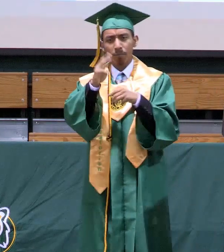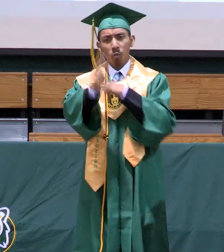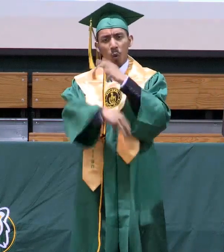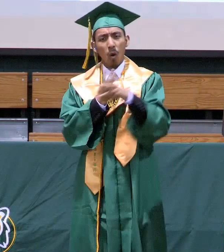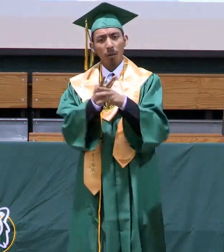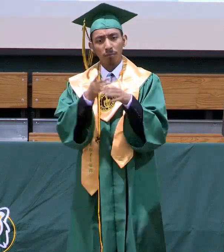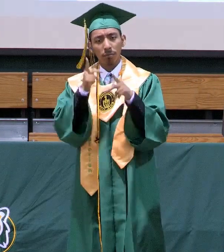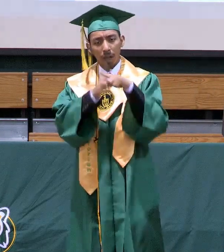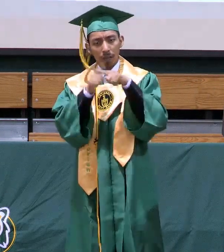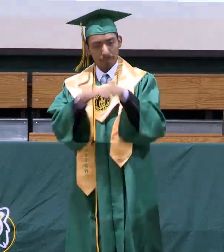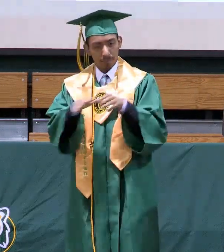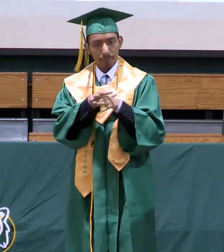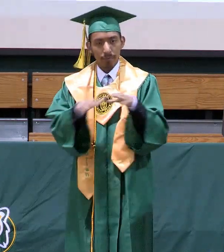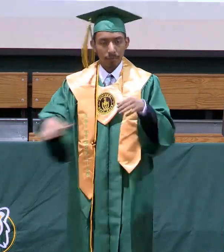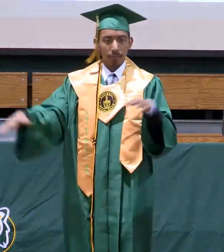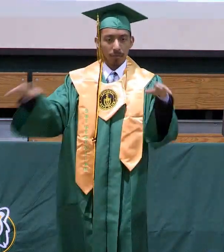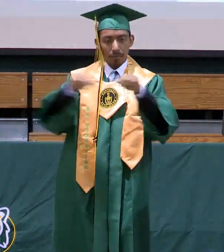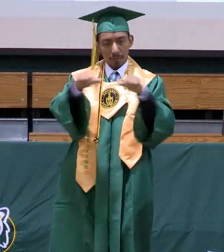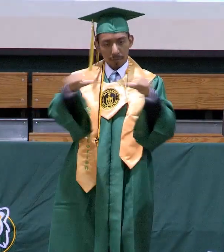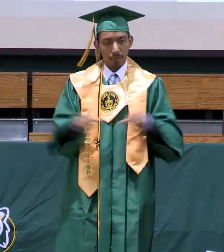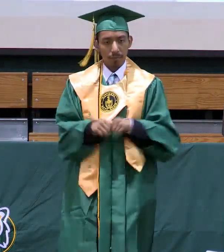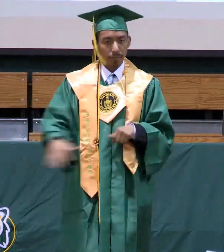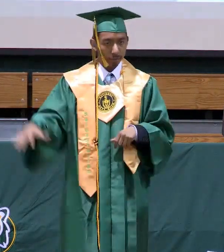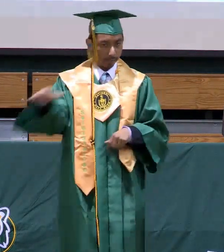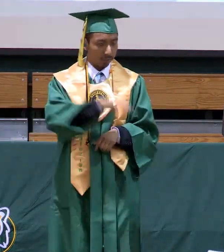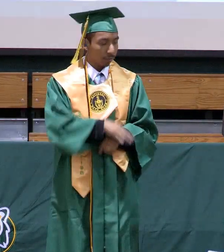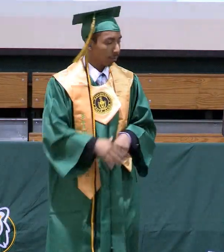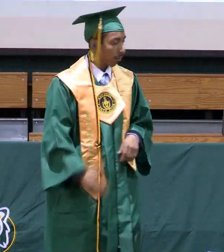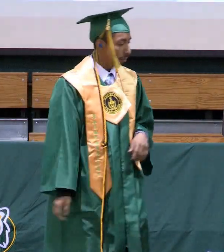place, a more positive place.